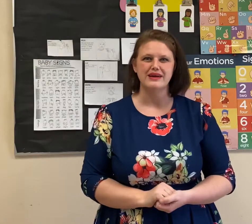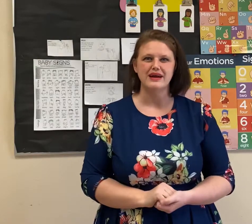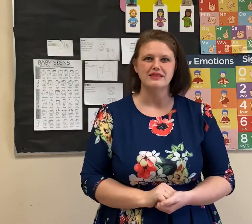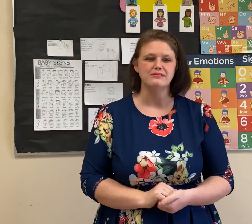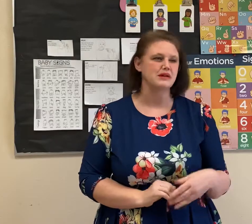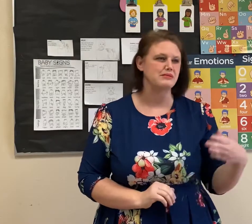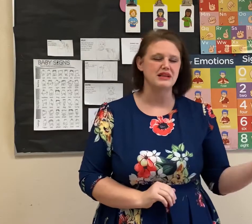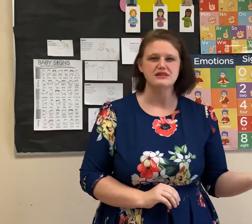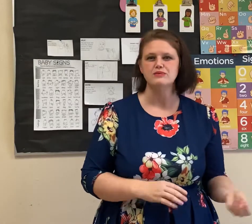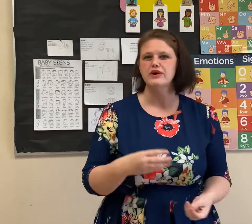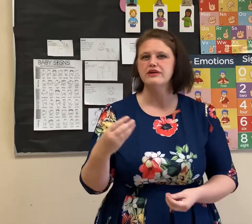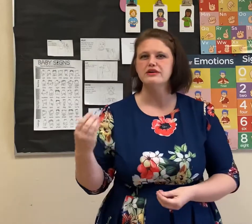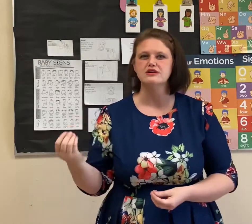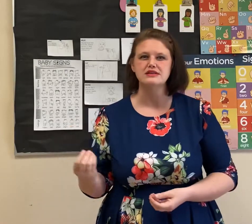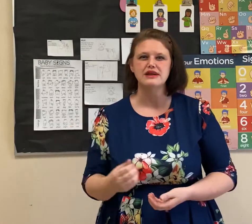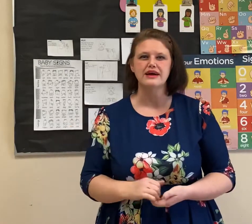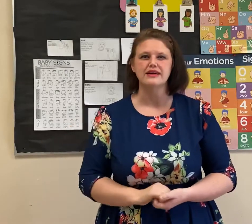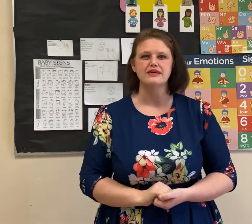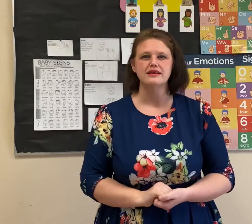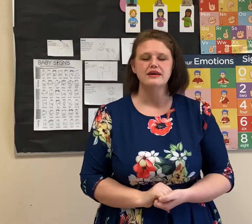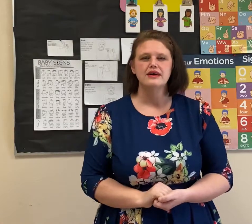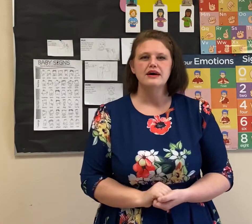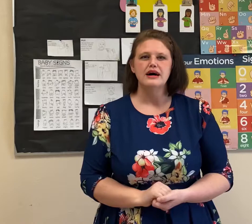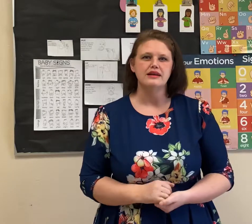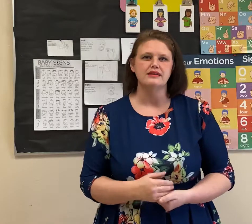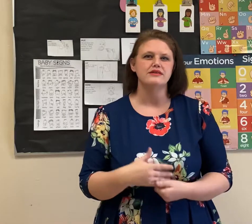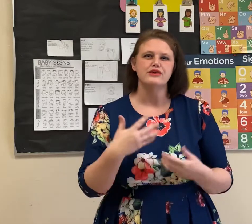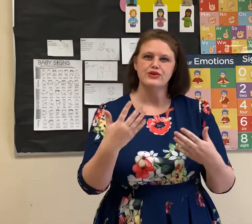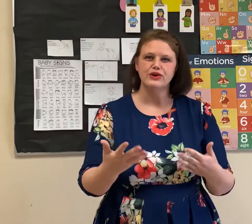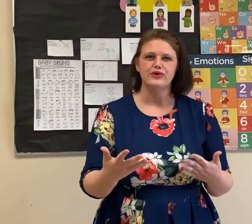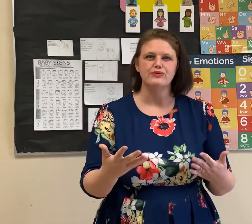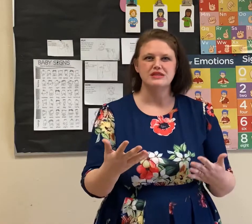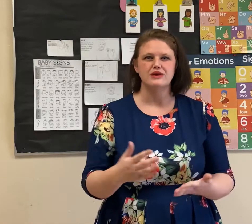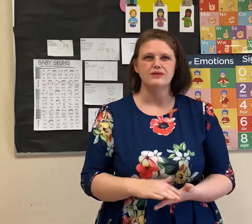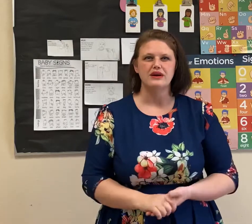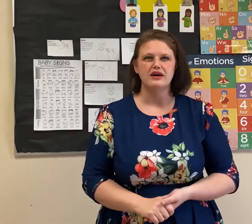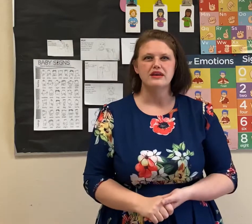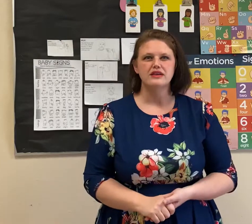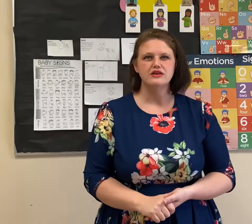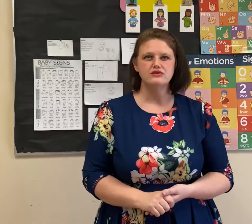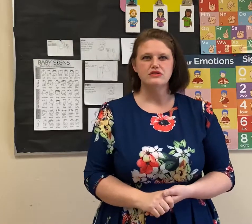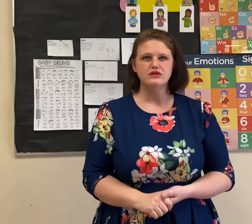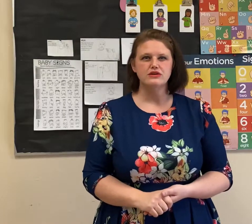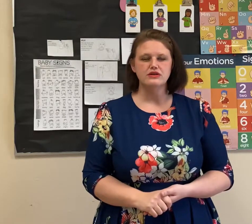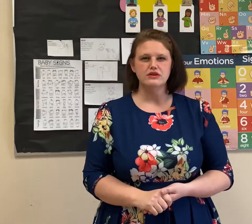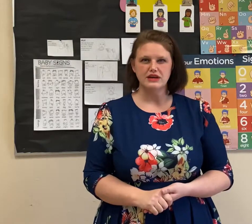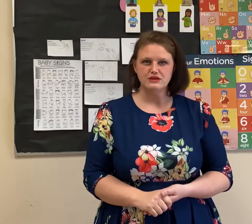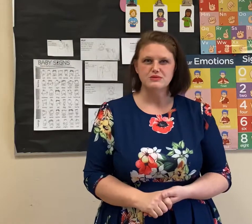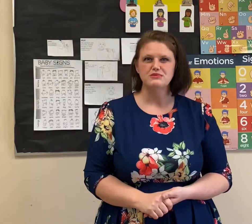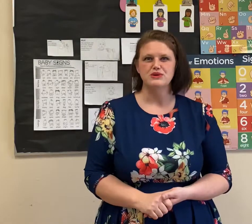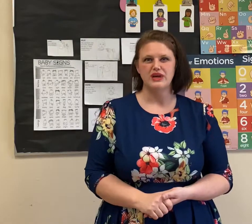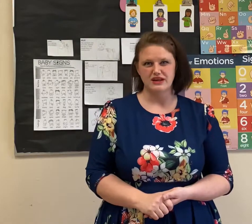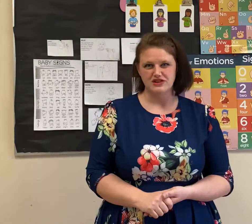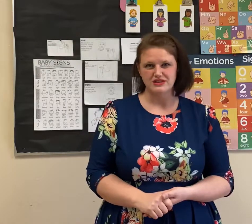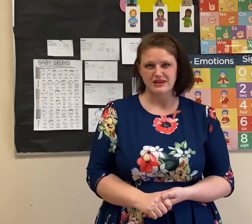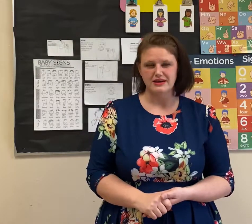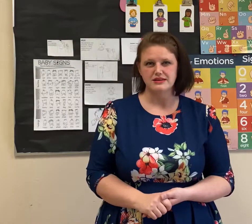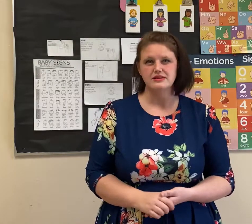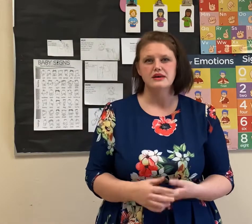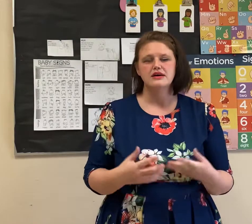them, get them a glass of water or a snack, and you'll know what's going on. Those are classroom communication signs.